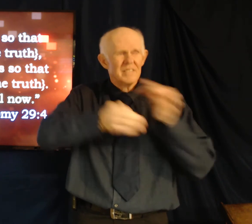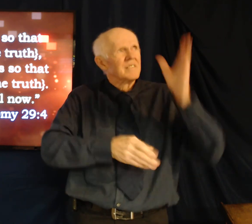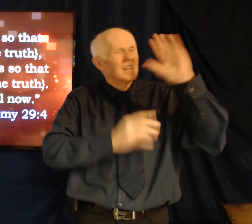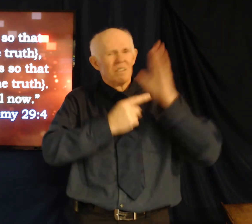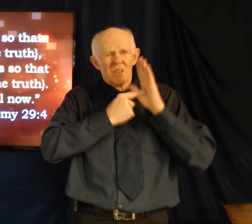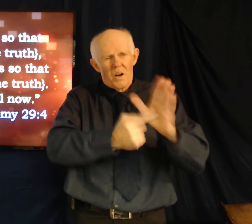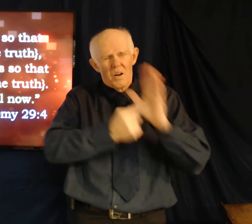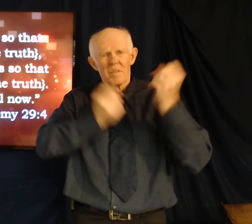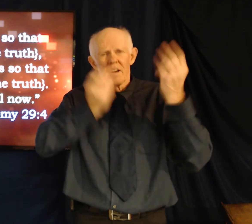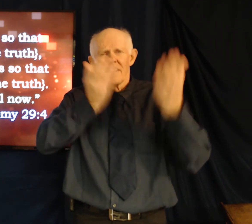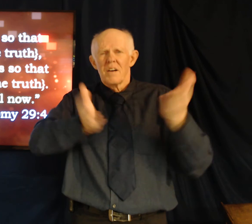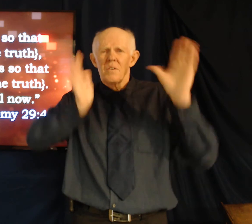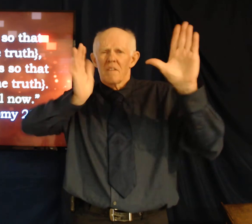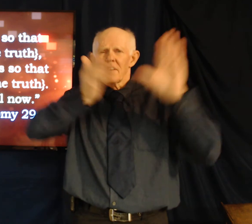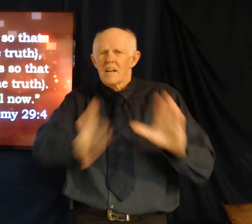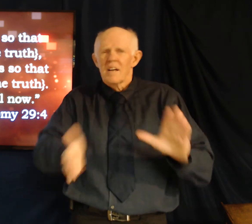Moses chastised them. And he shelled them.